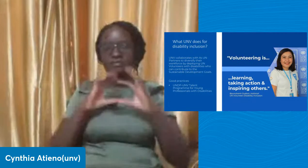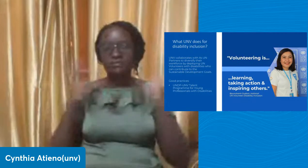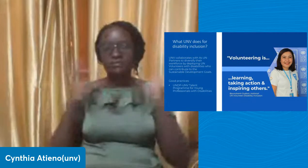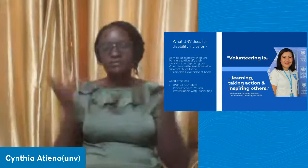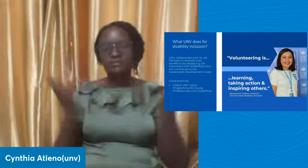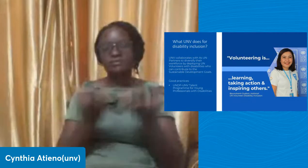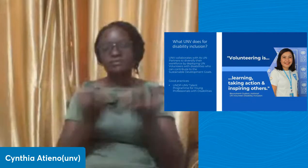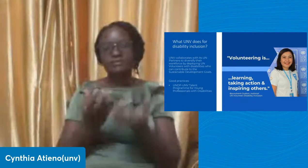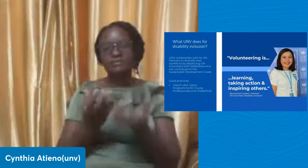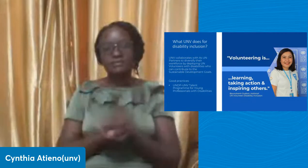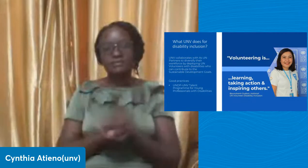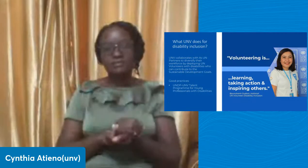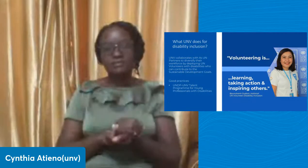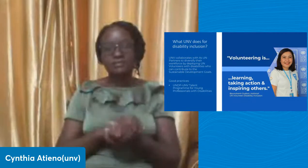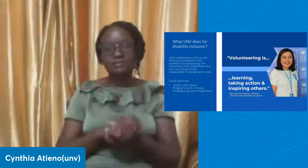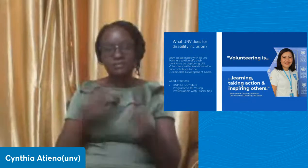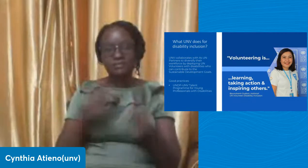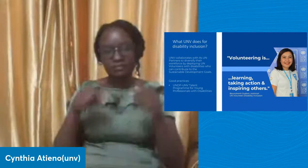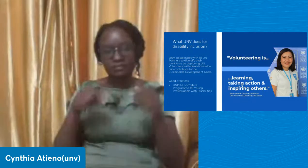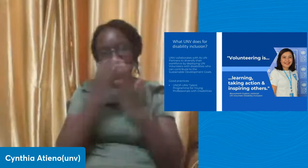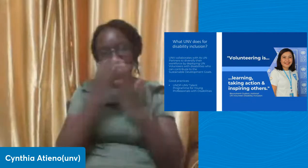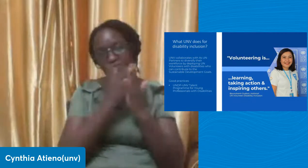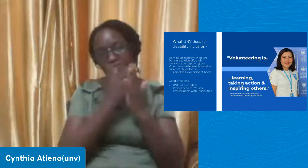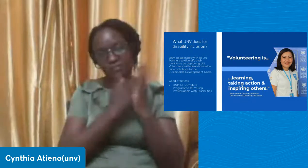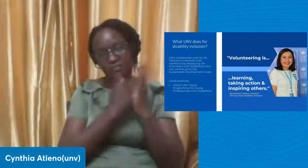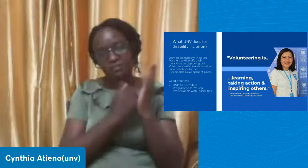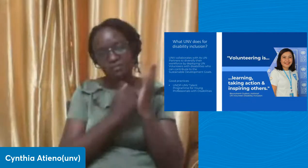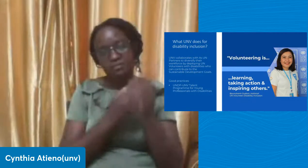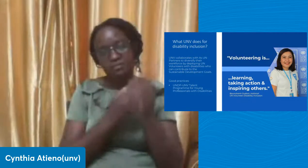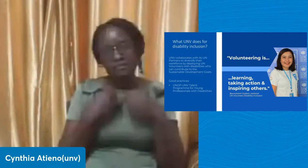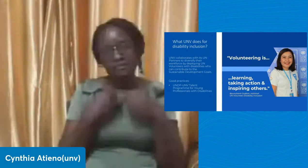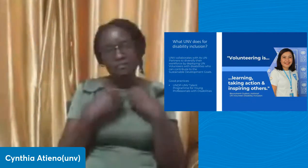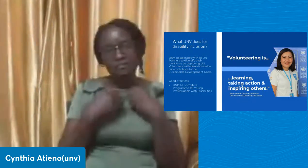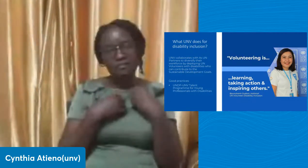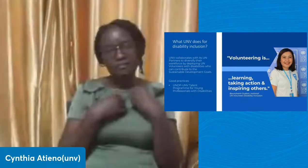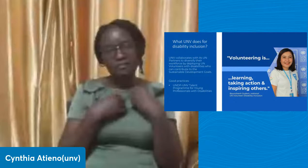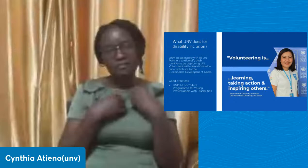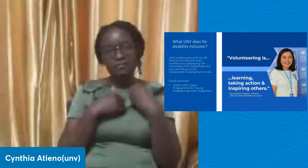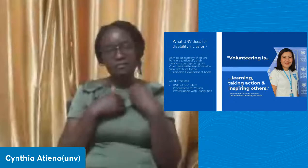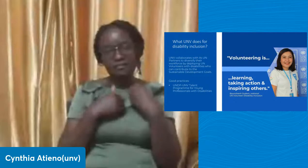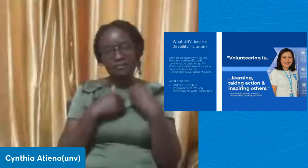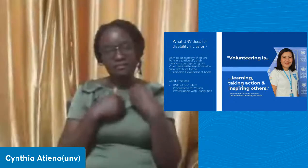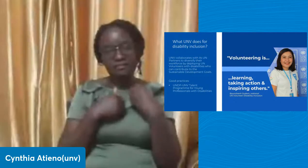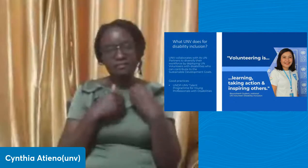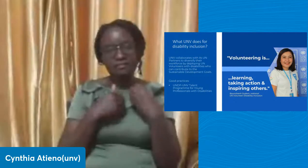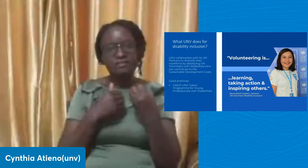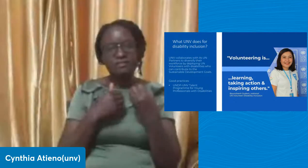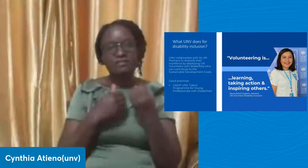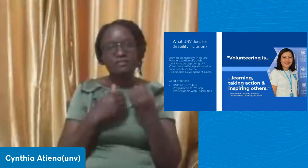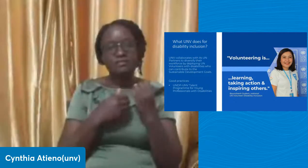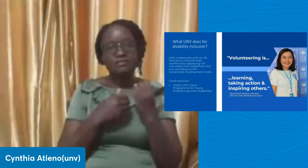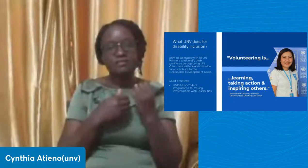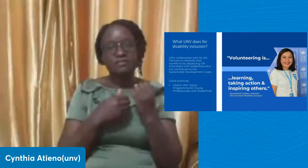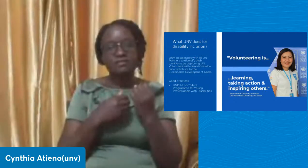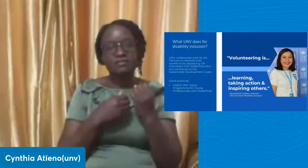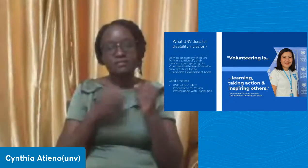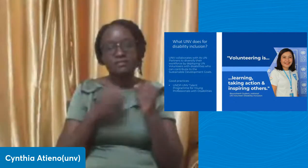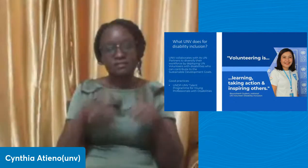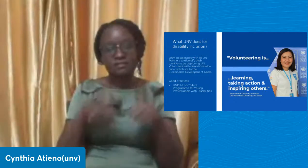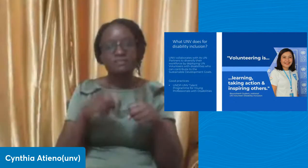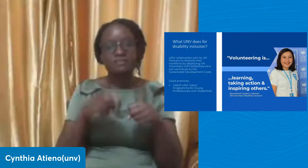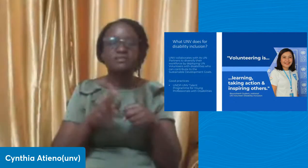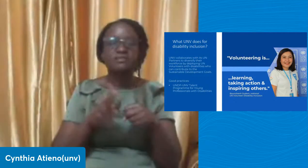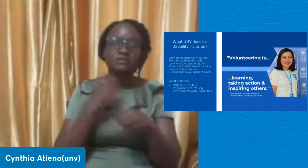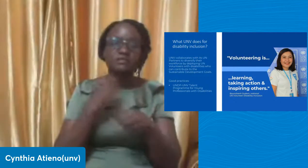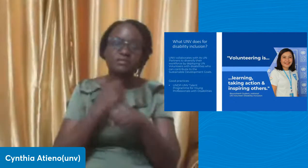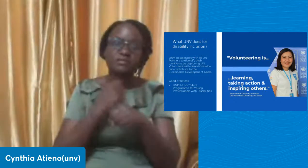program offers an opportunity to work in the United Nations system. Their assignments may be with UNDP